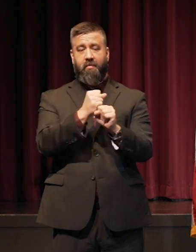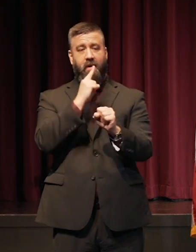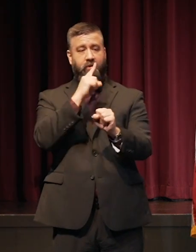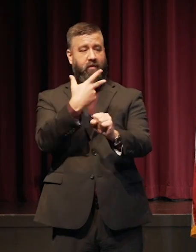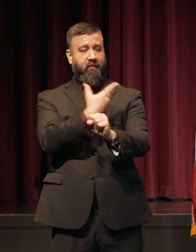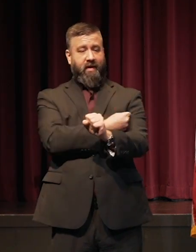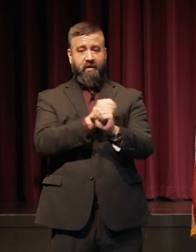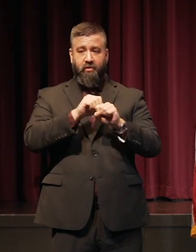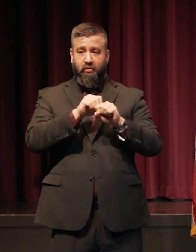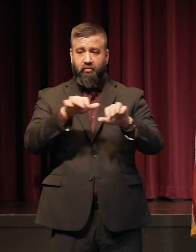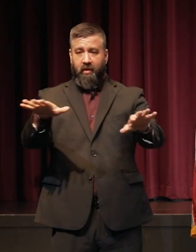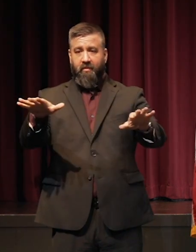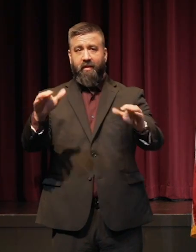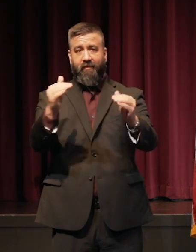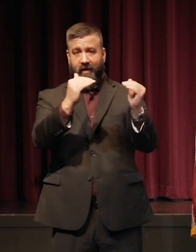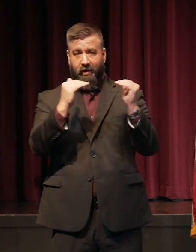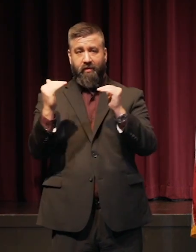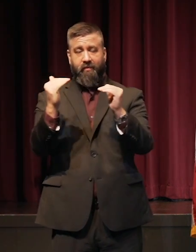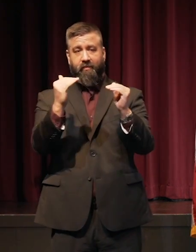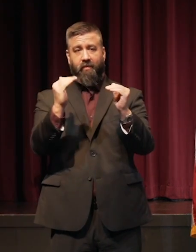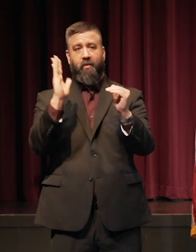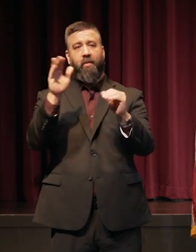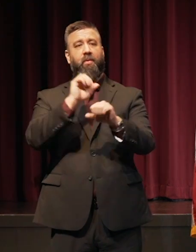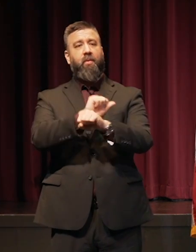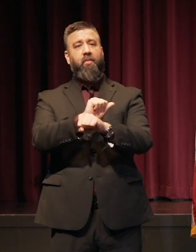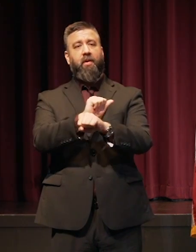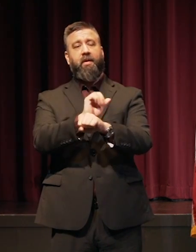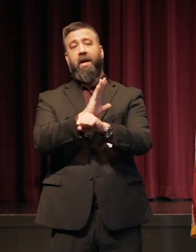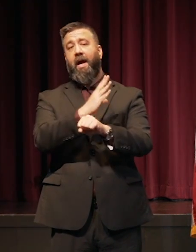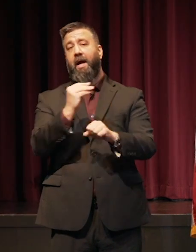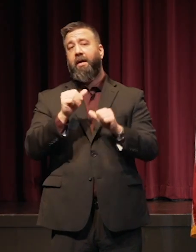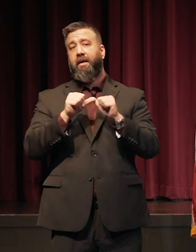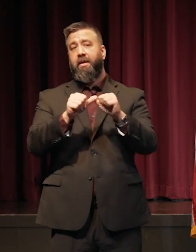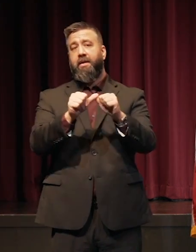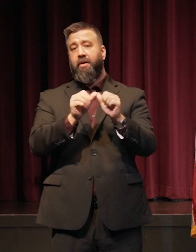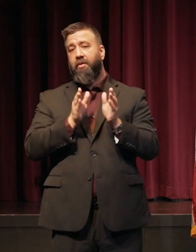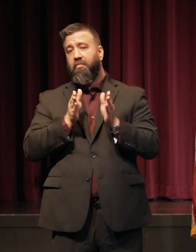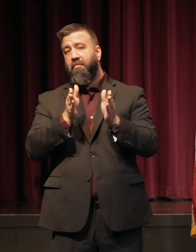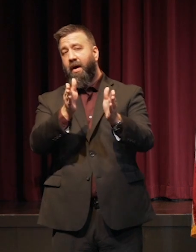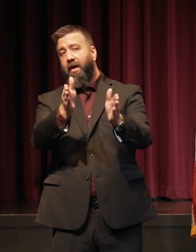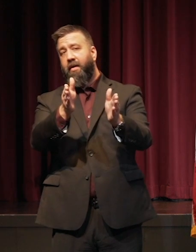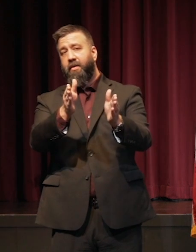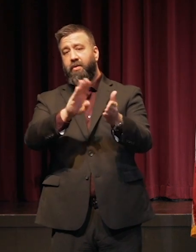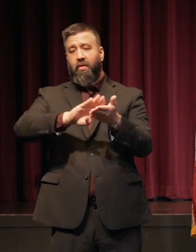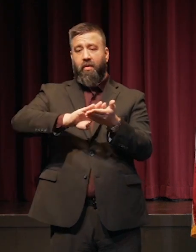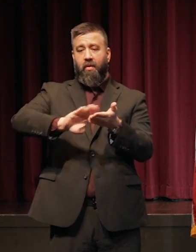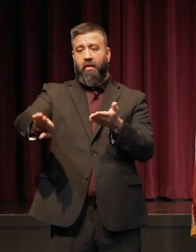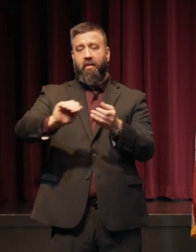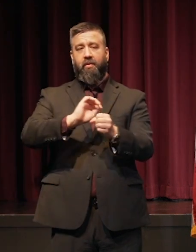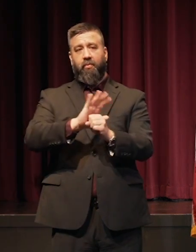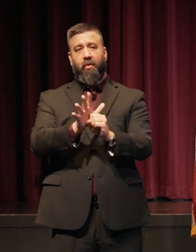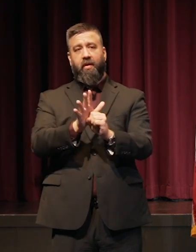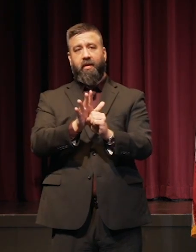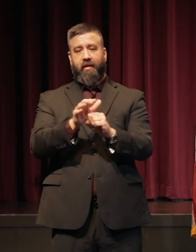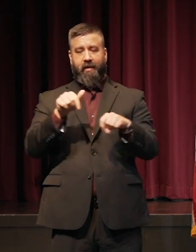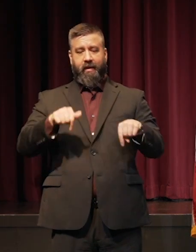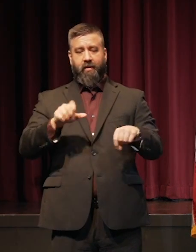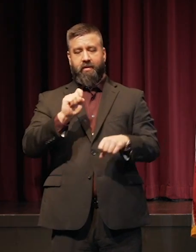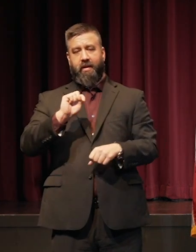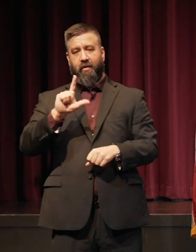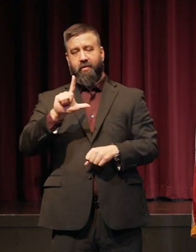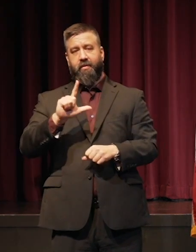vaccine is distributed equitably, we will work and continue on our pathway to eliminate and eradicate the virus in St. Louis